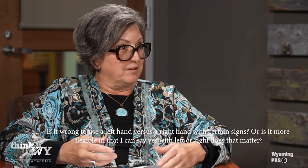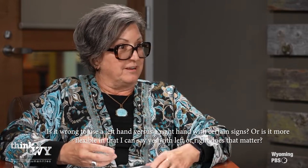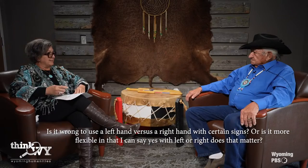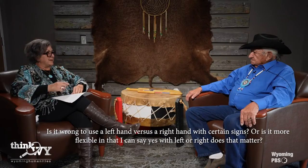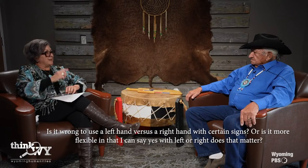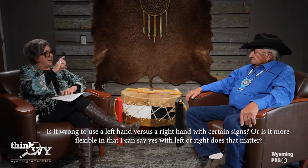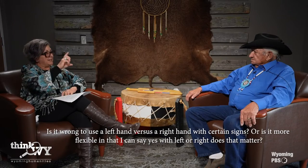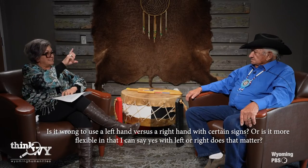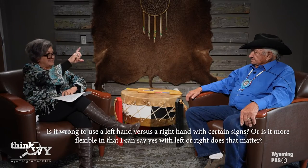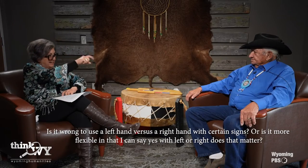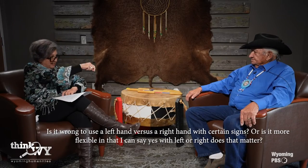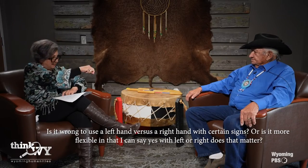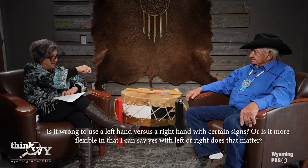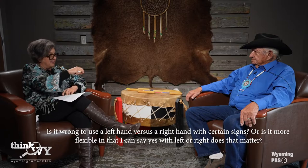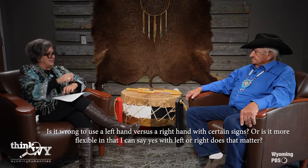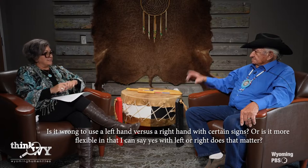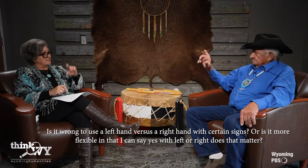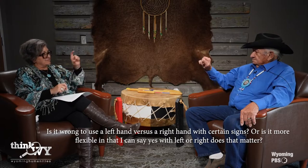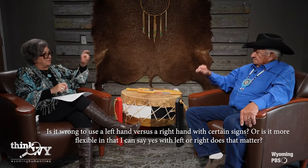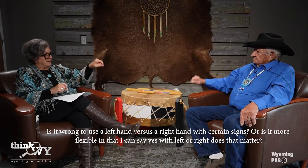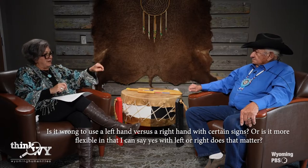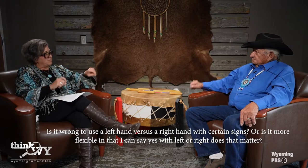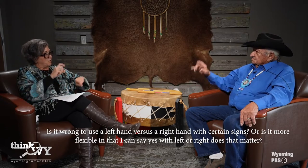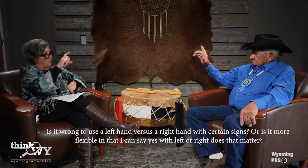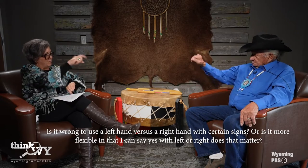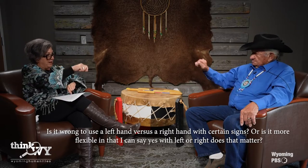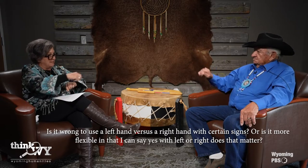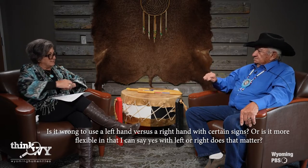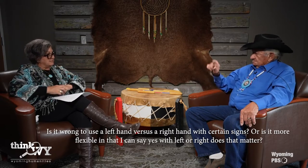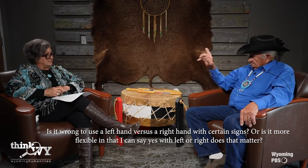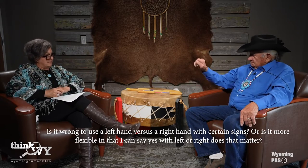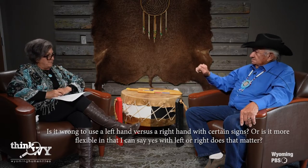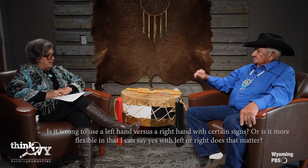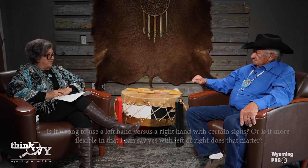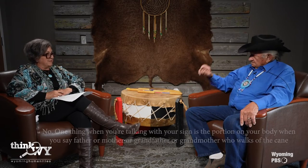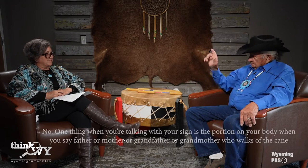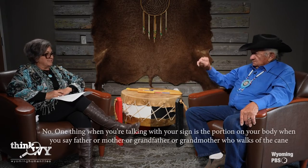in that I can say yes with left or right? Does that matter? Nope.